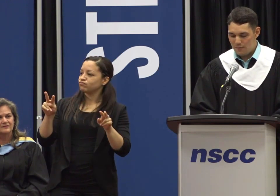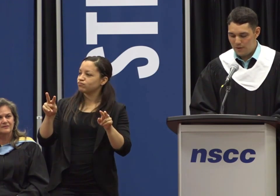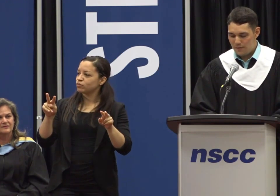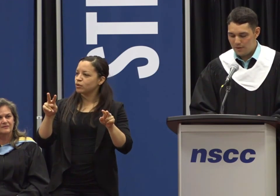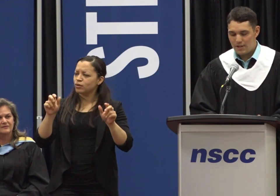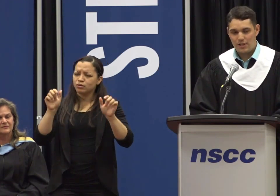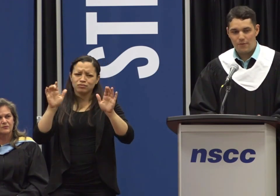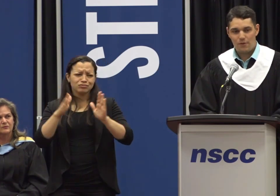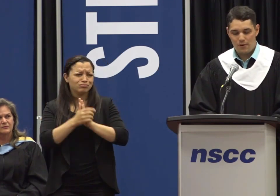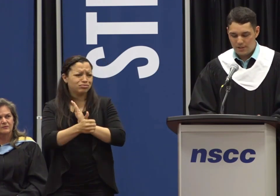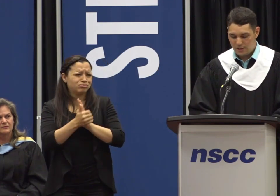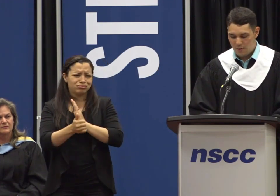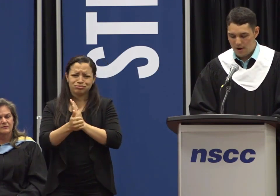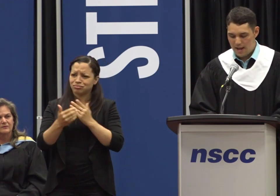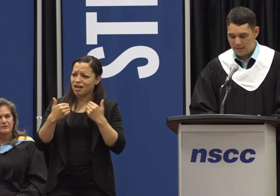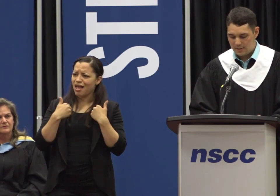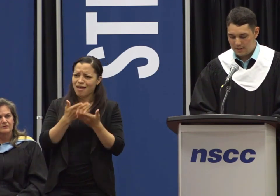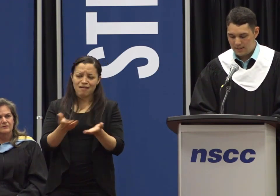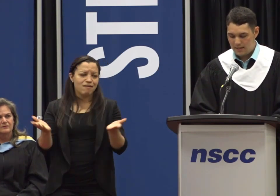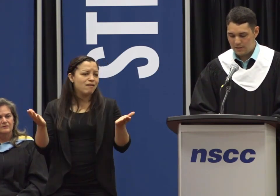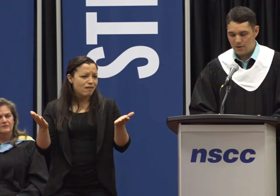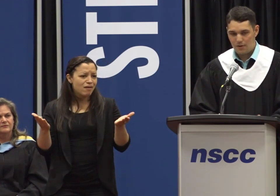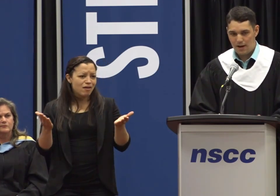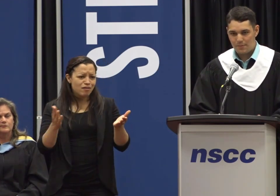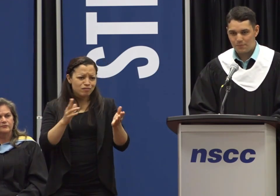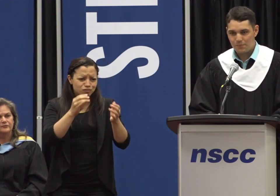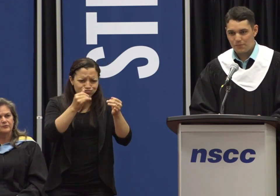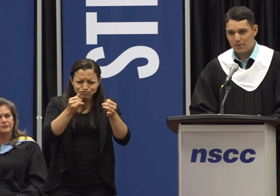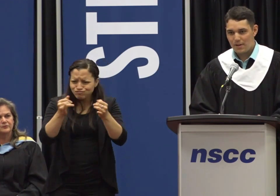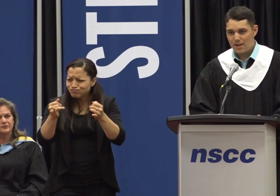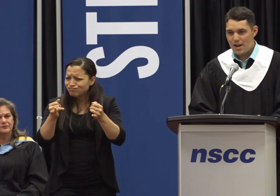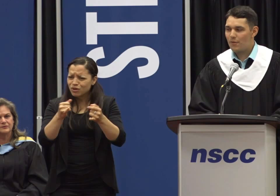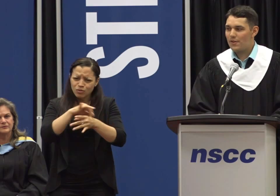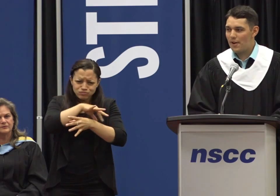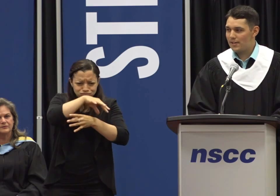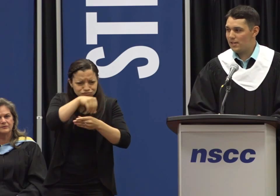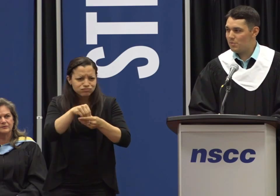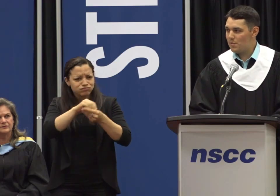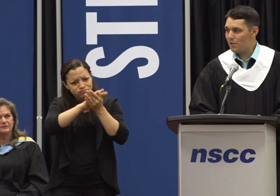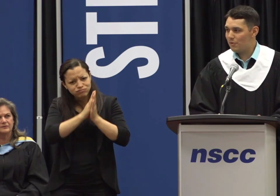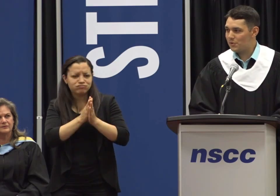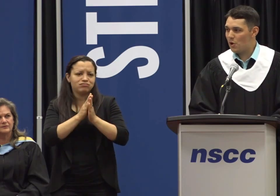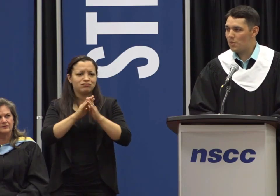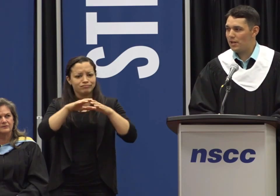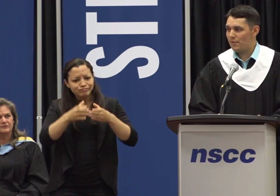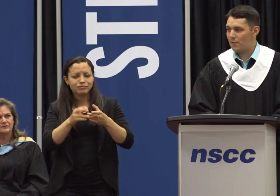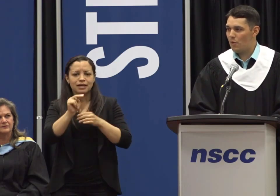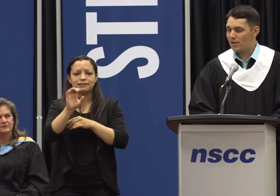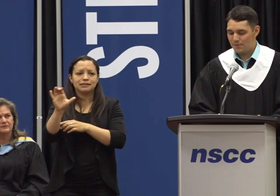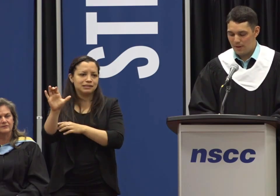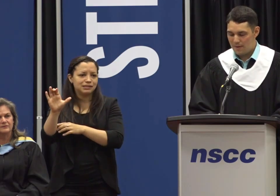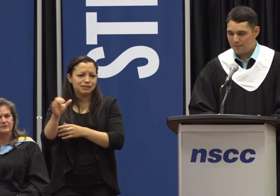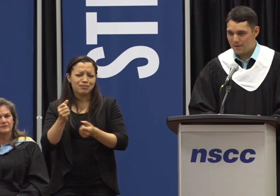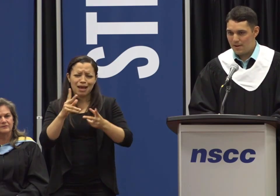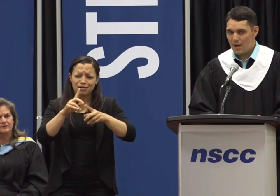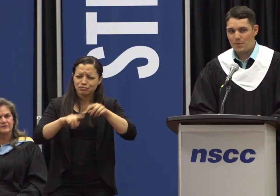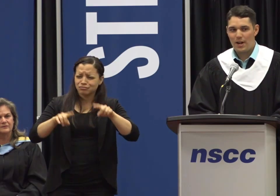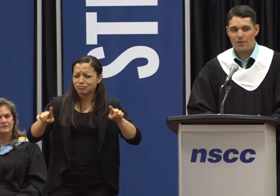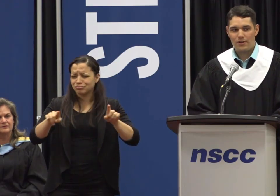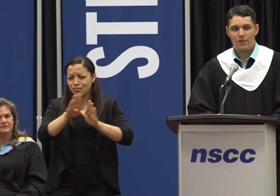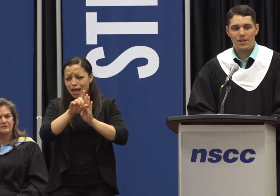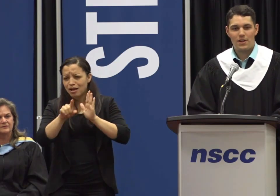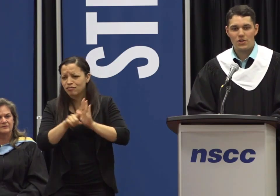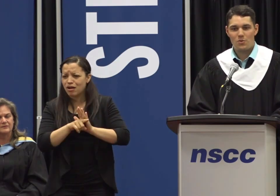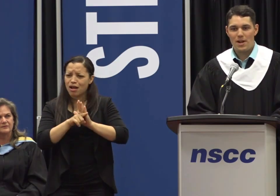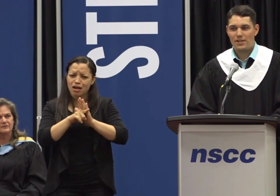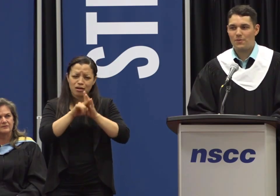every one of you is a different reason why NSCC is so great. Never have I seen people from so many different walks of life come